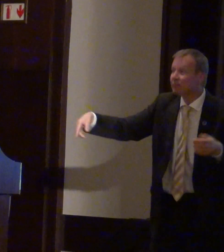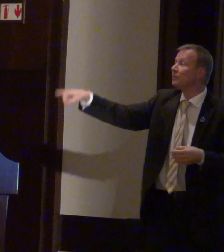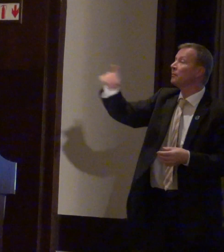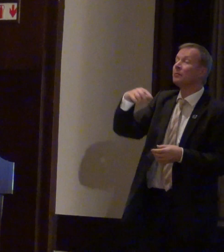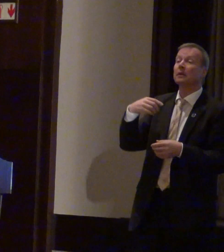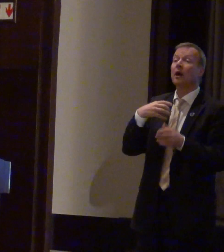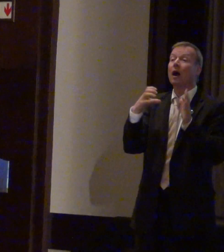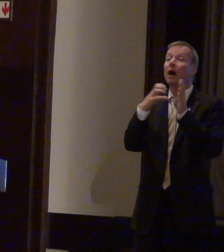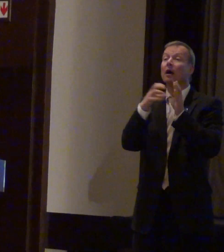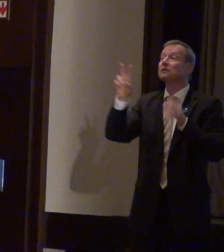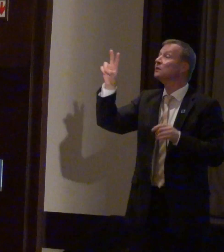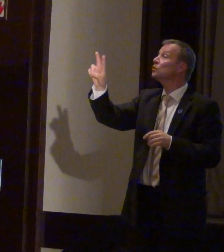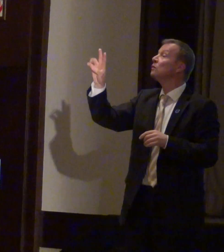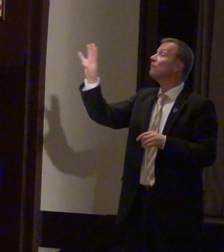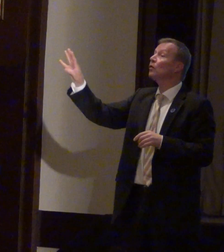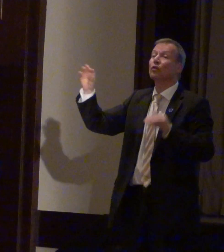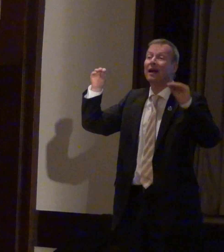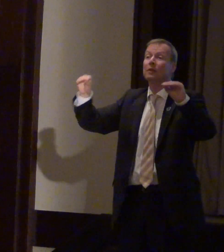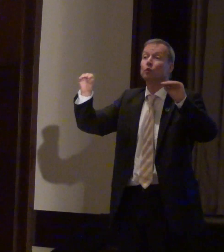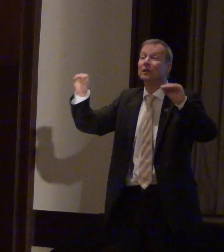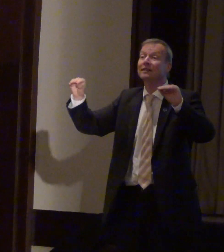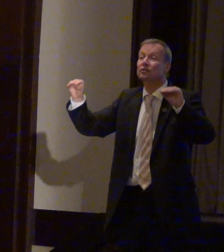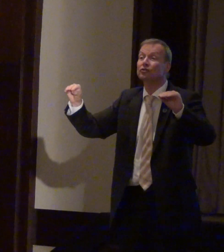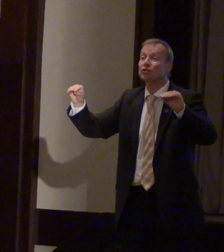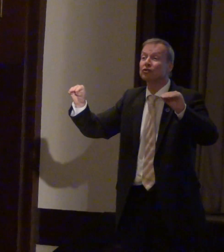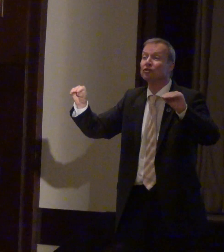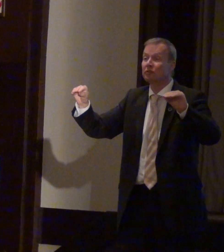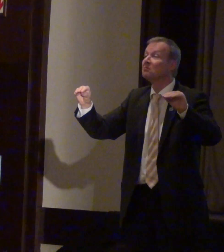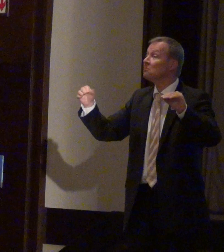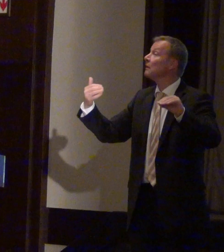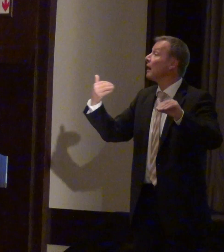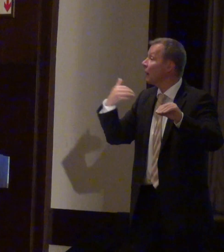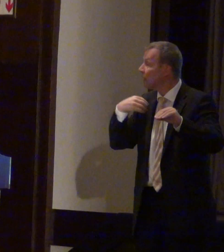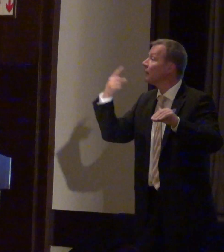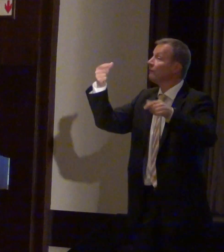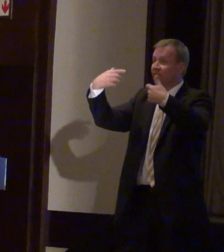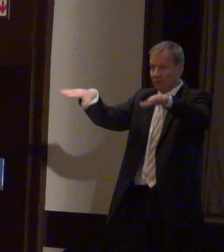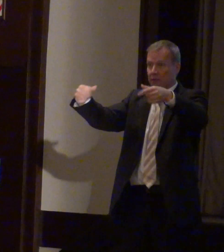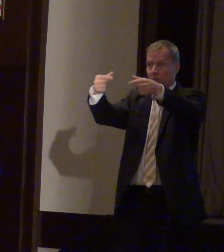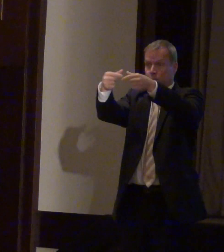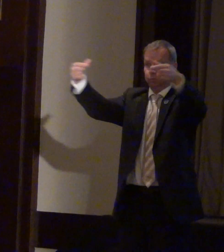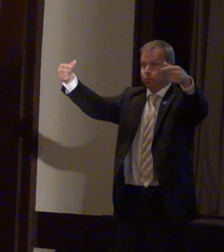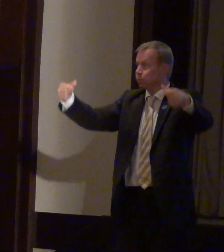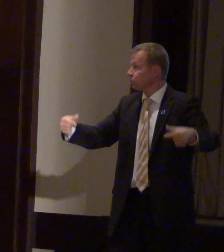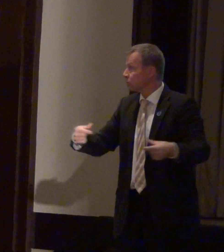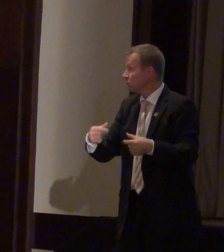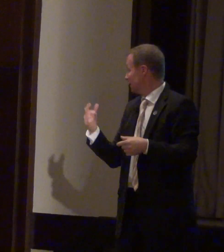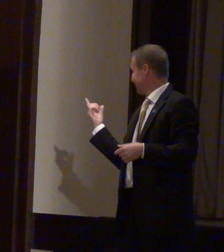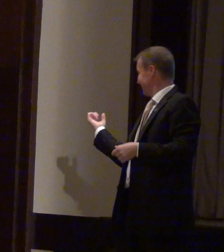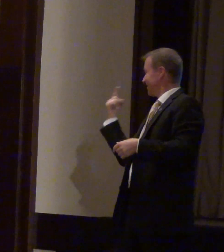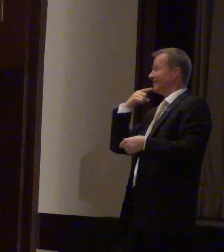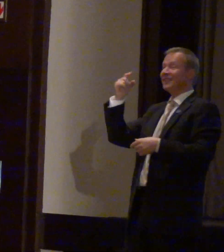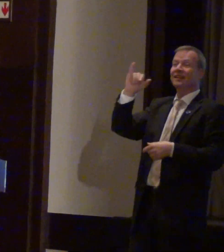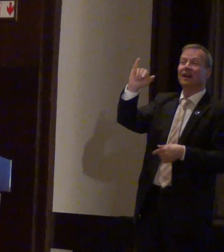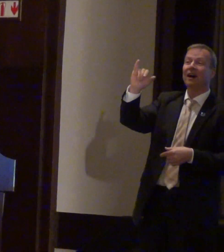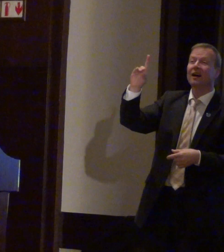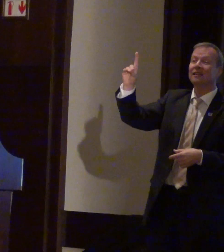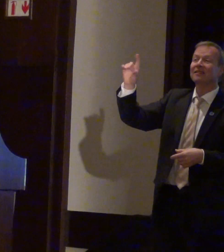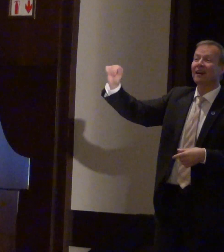to ensure change happens. In Article 24, which discusses education, there is a